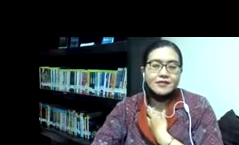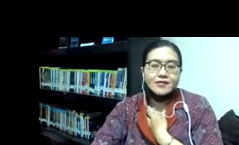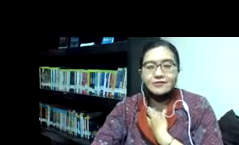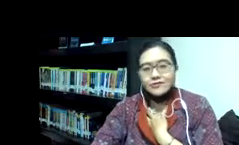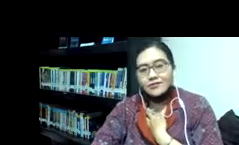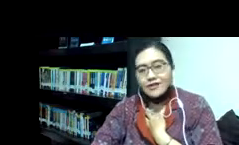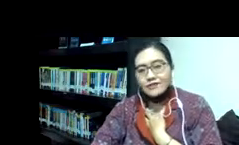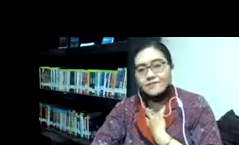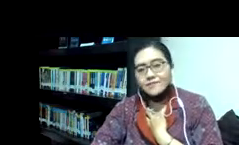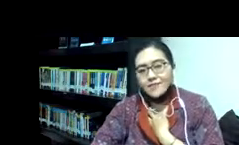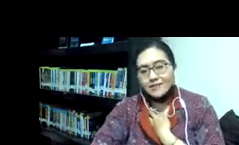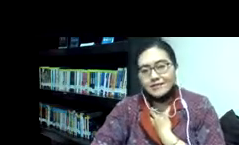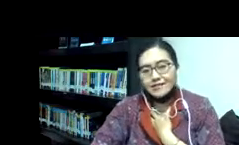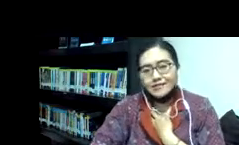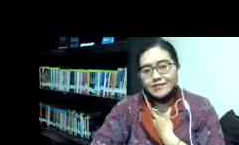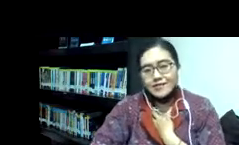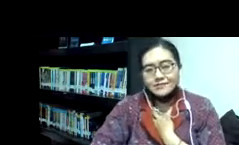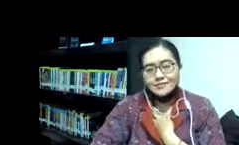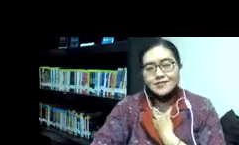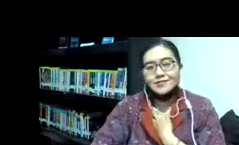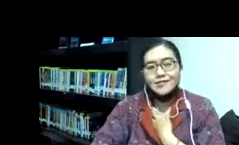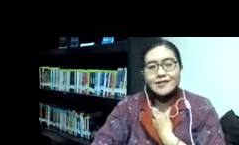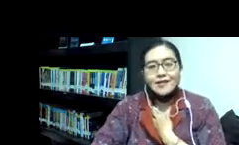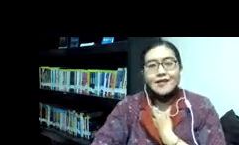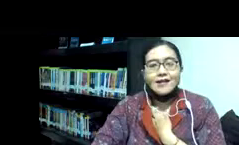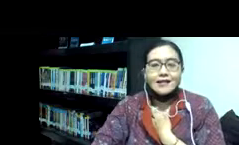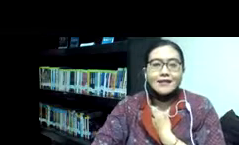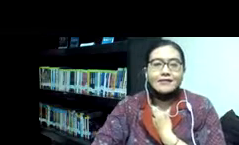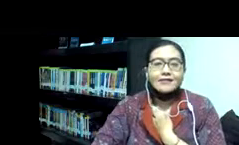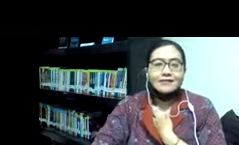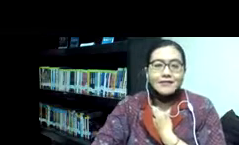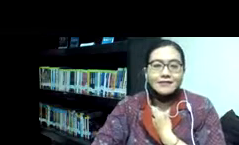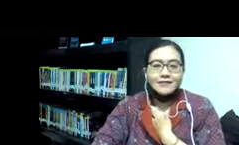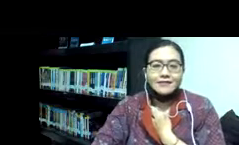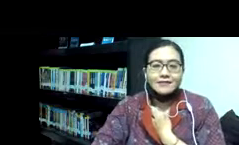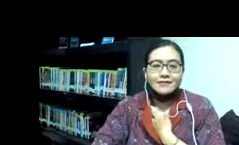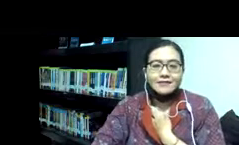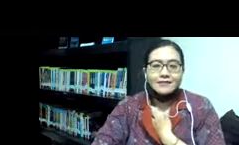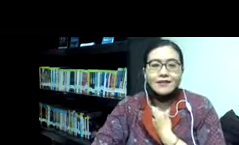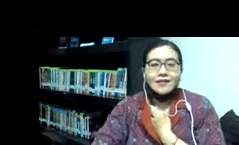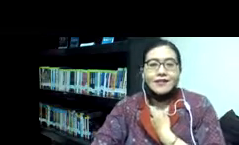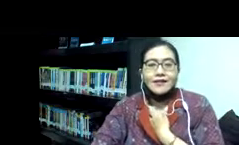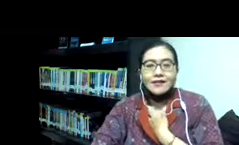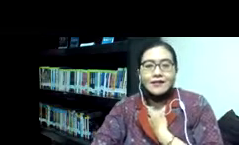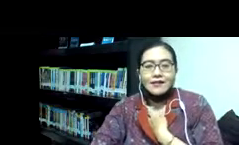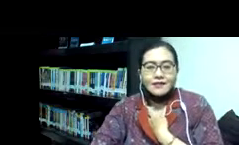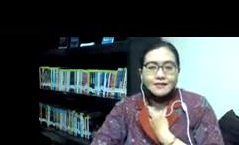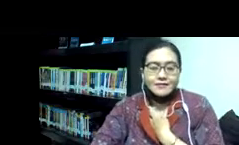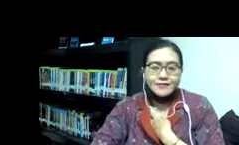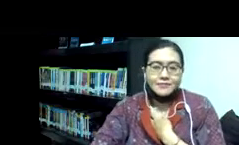to the agriculture and plantationary arms. And the second